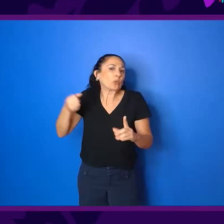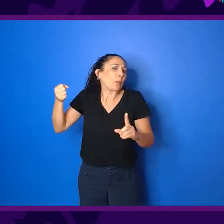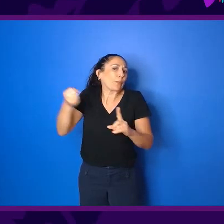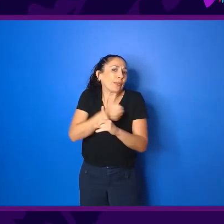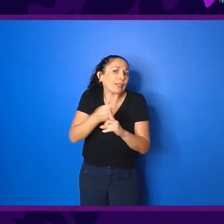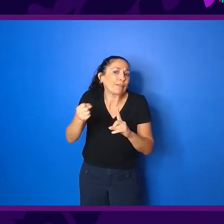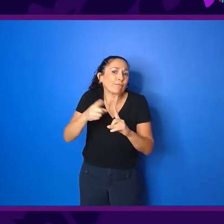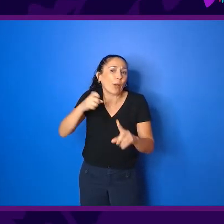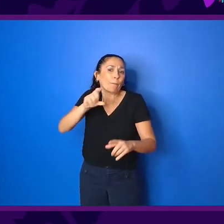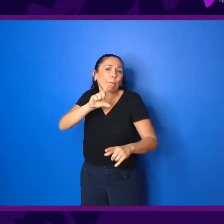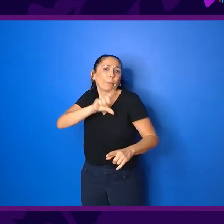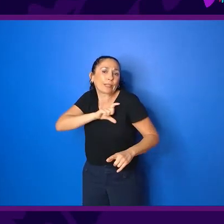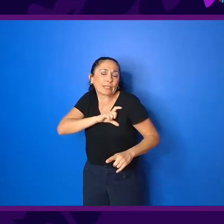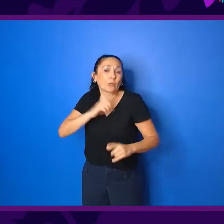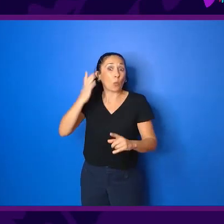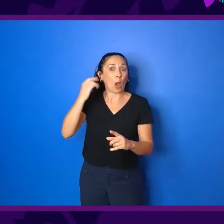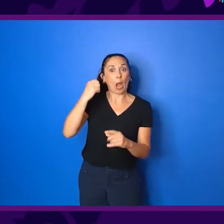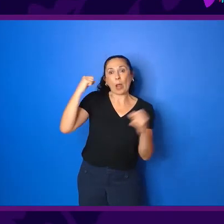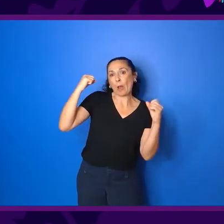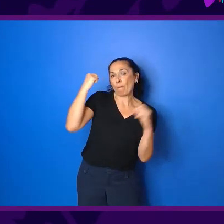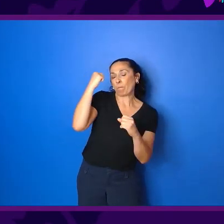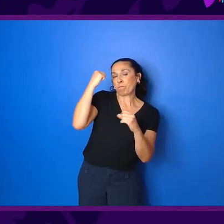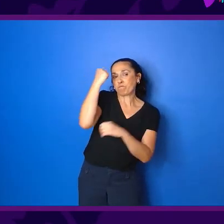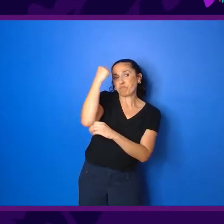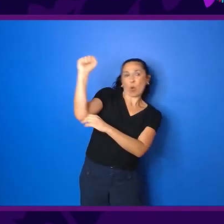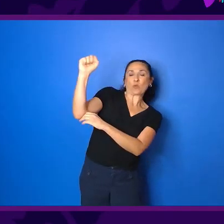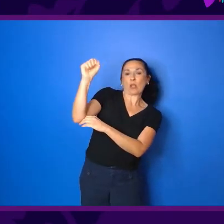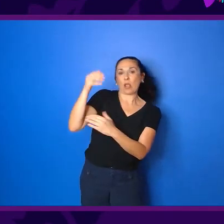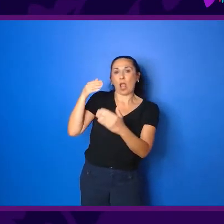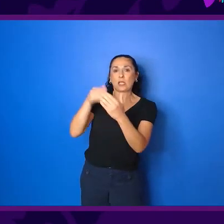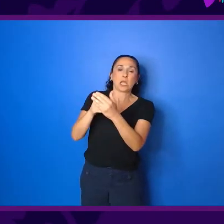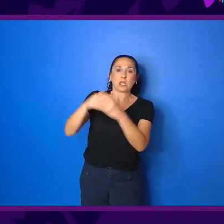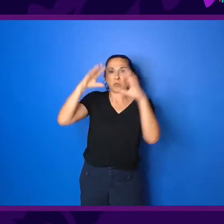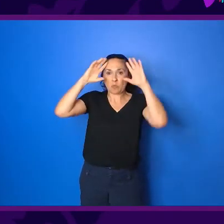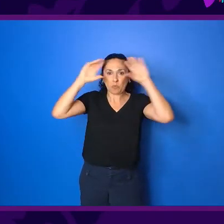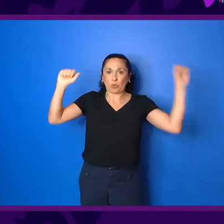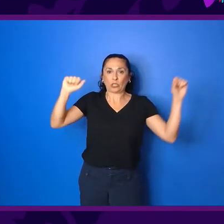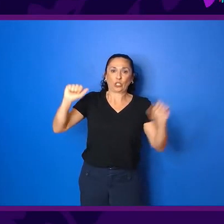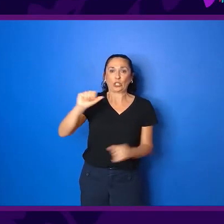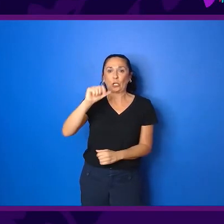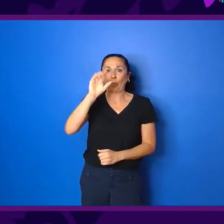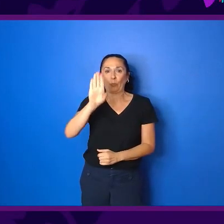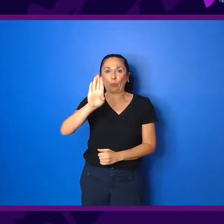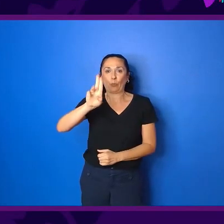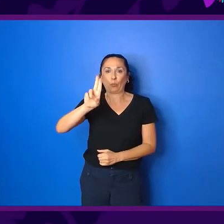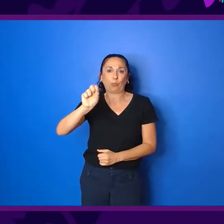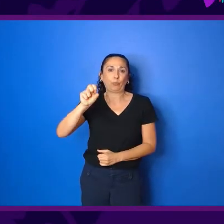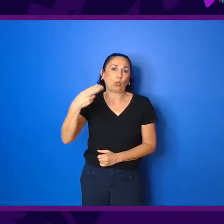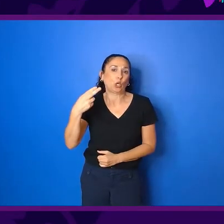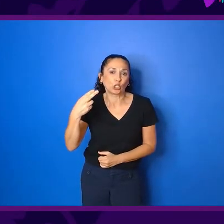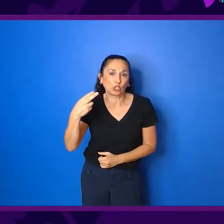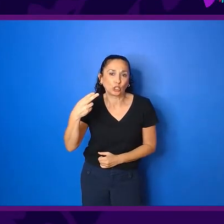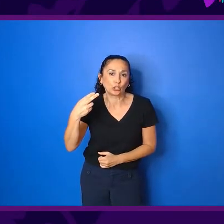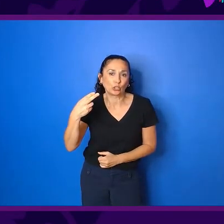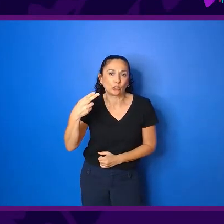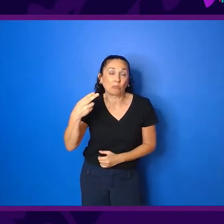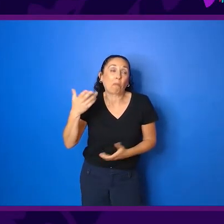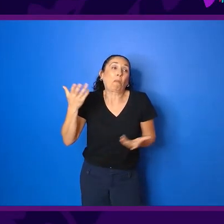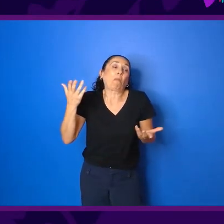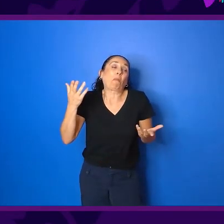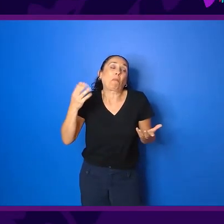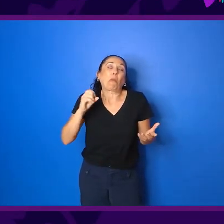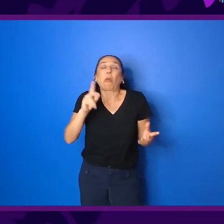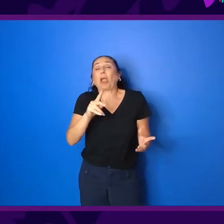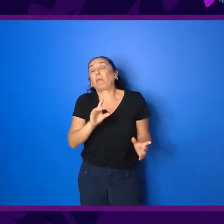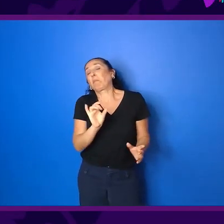she was protesting the policies of George H.W. Bush. I mean, I'll give her a nod for that, right? I mean, she